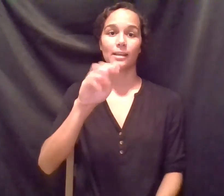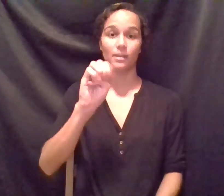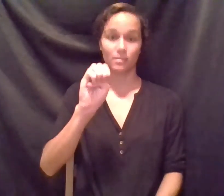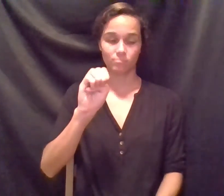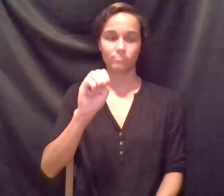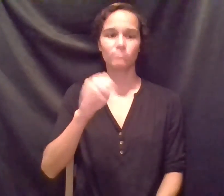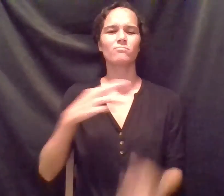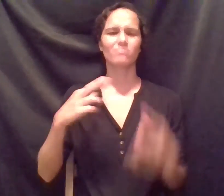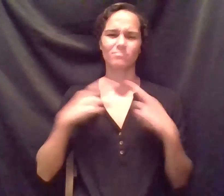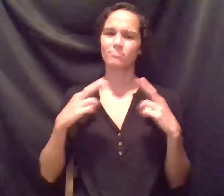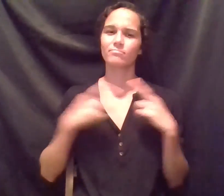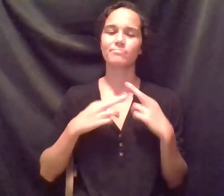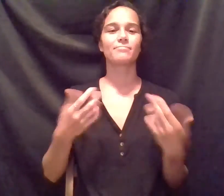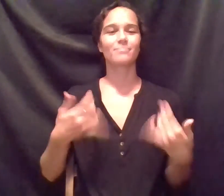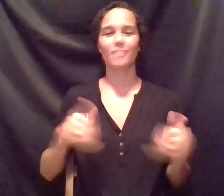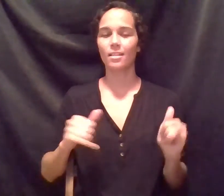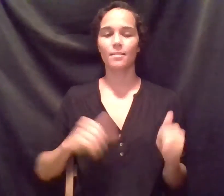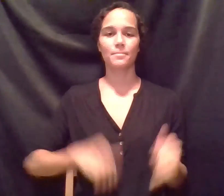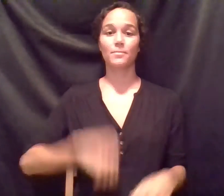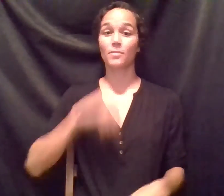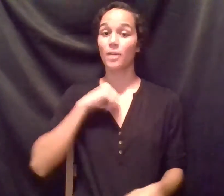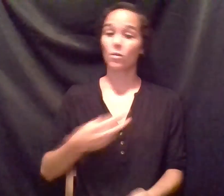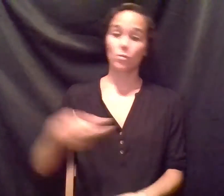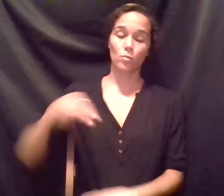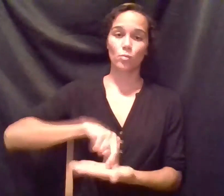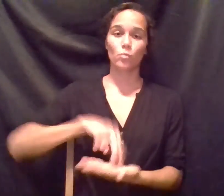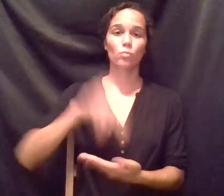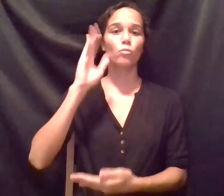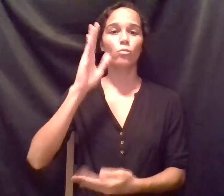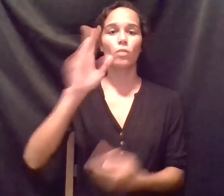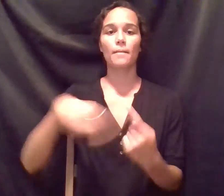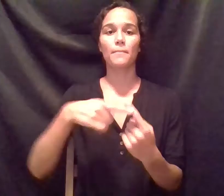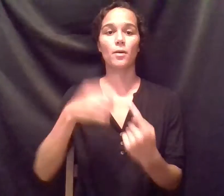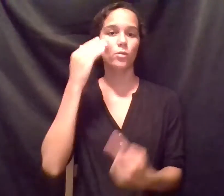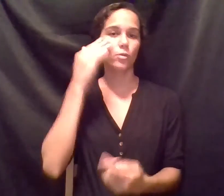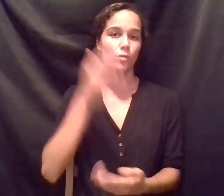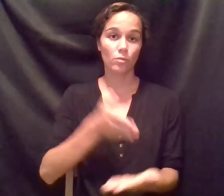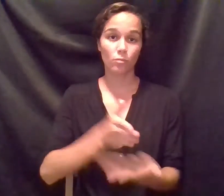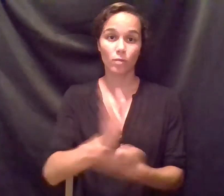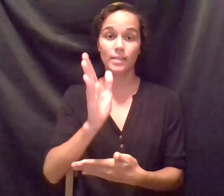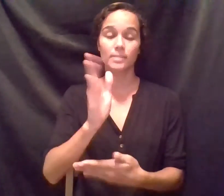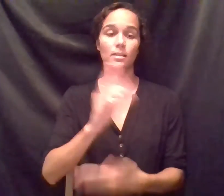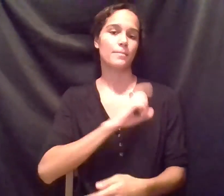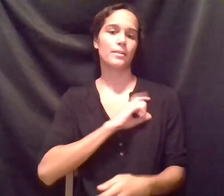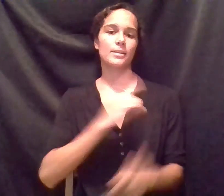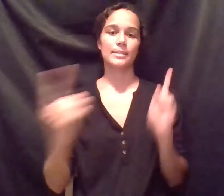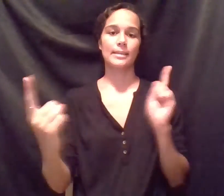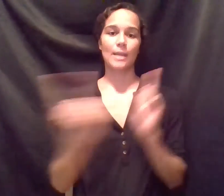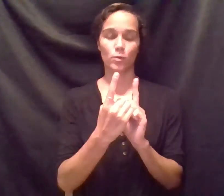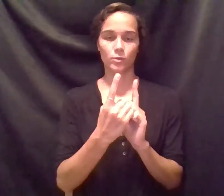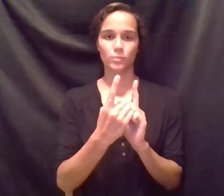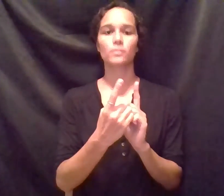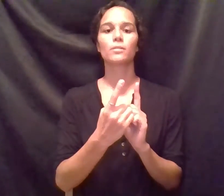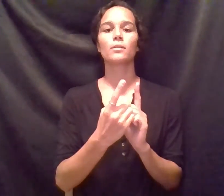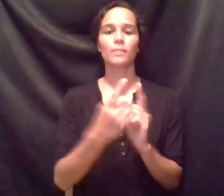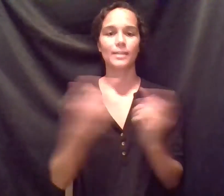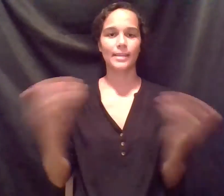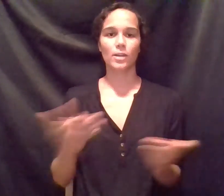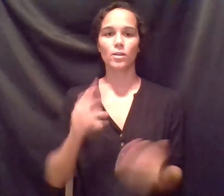Your Rights seminar, police encounters, here at the Marine Corps League and the Leatherneck Club. So thank you, and thank you all for